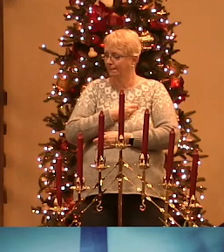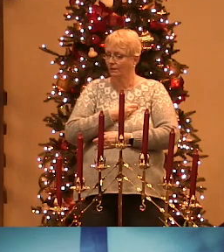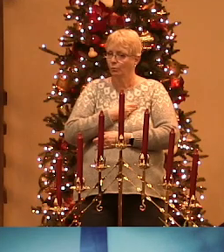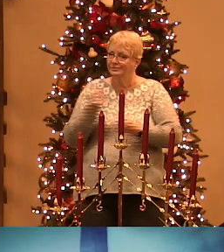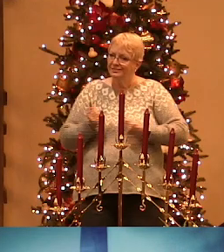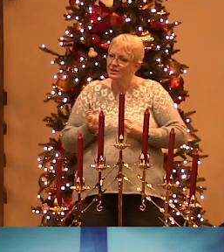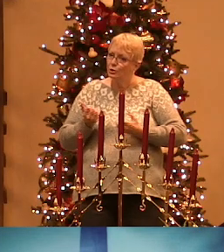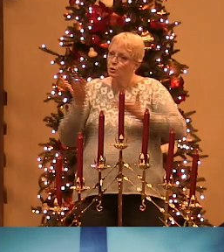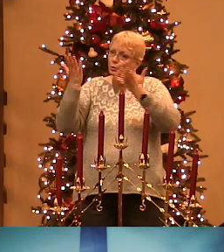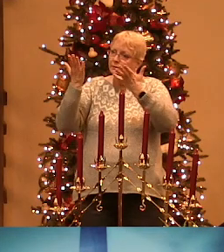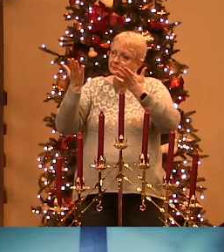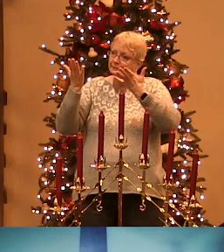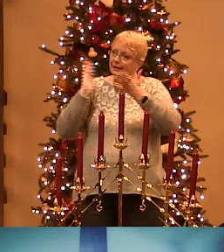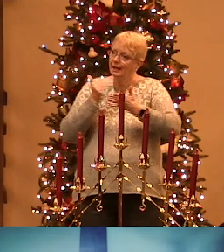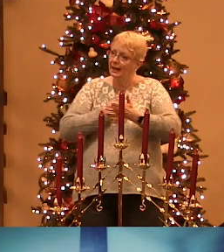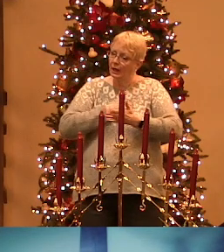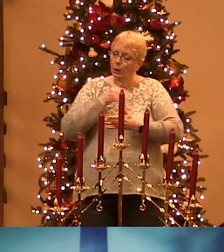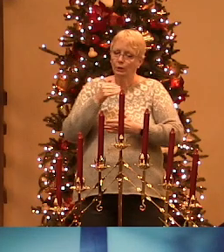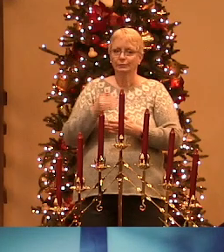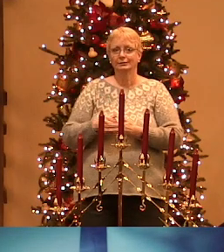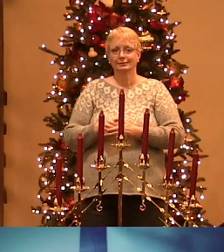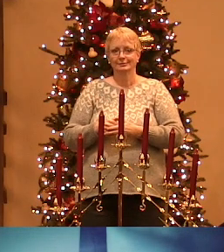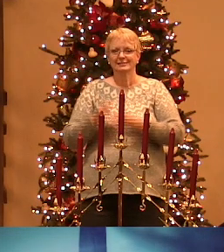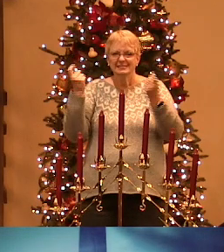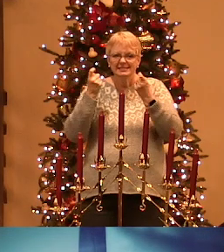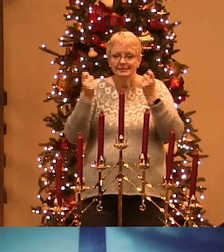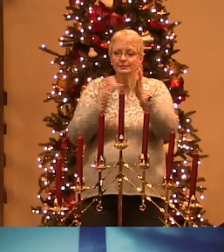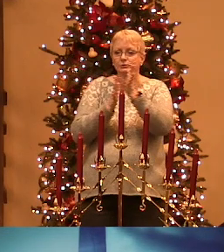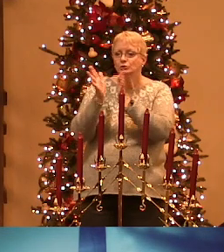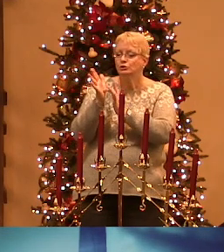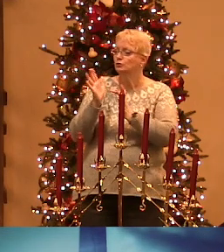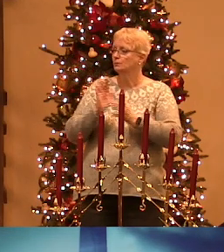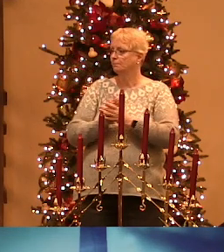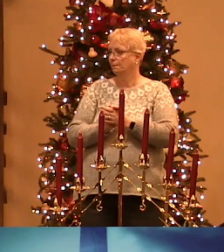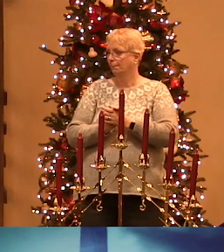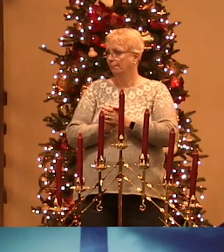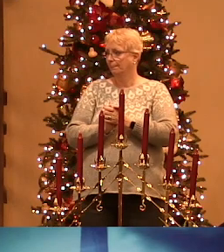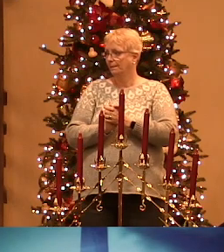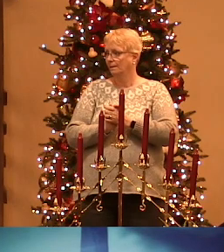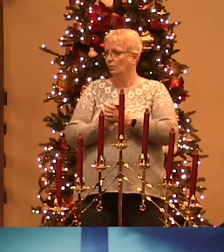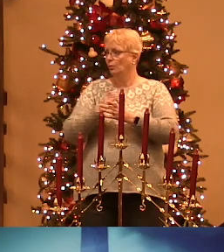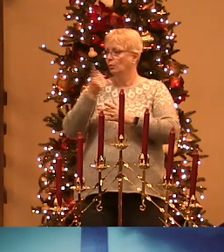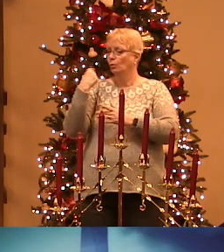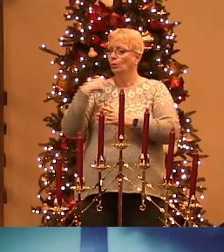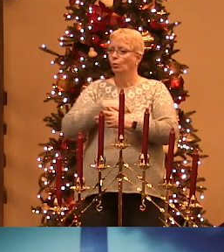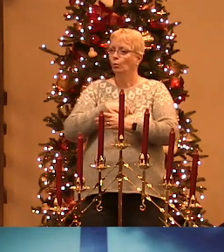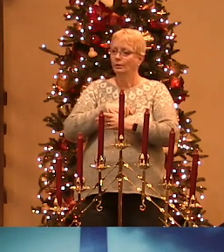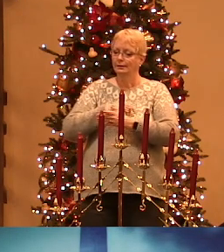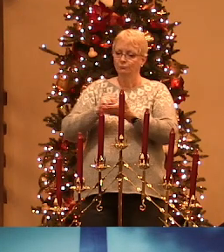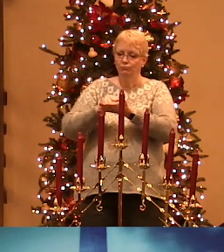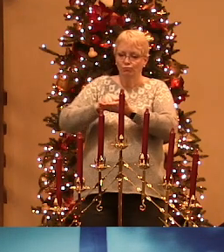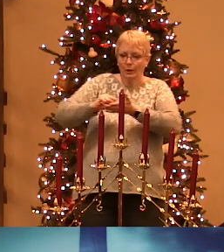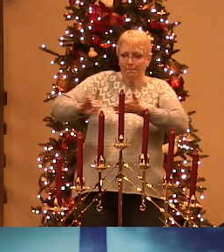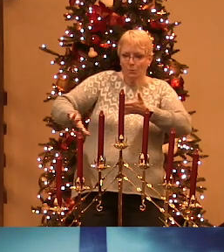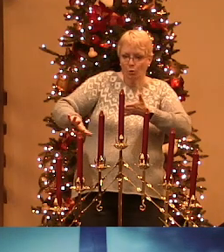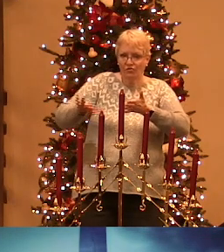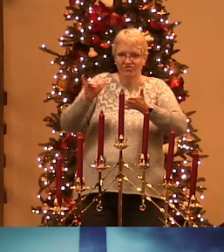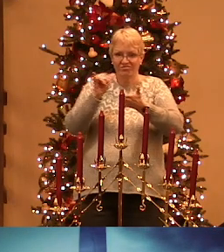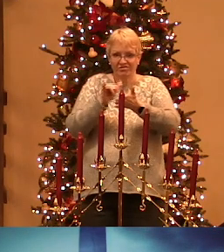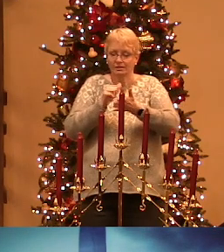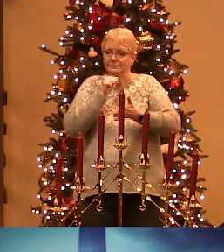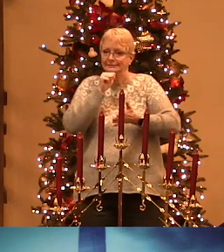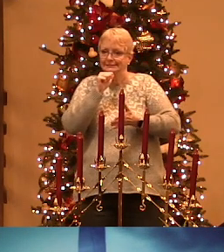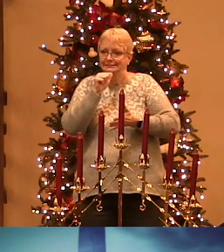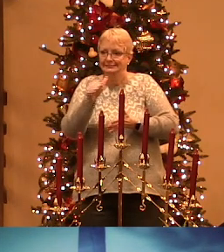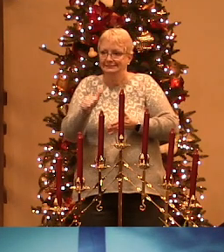commit. You're lying, cheating, stealing. There's a sense of omission that you omit. Not worshiping